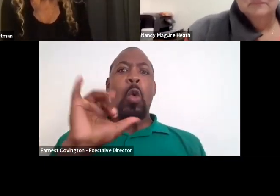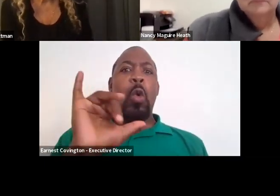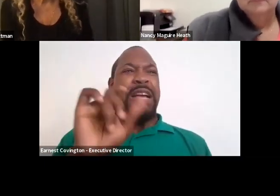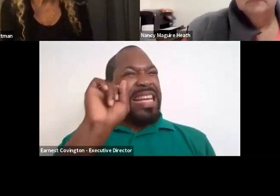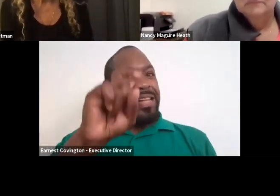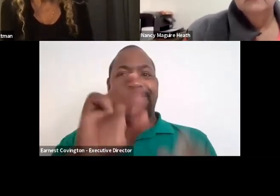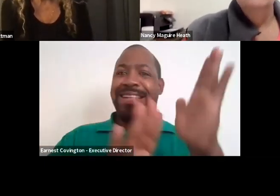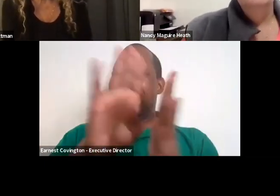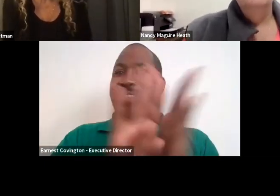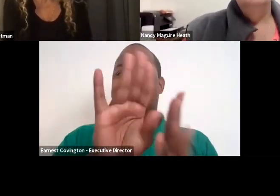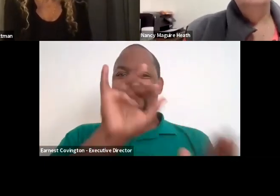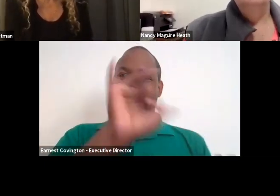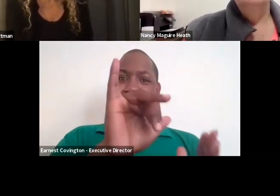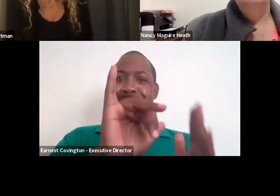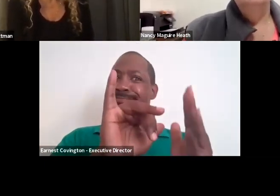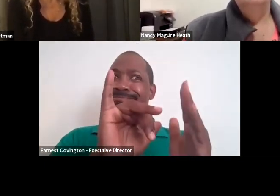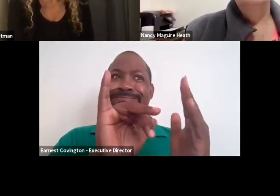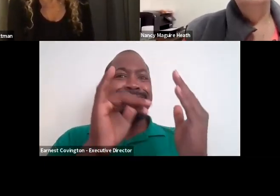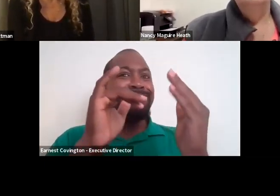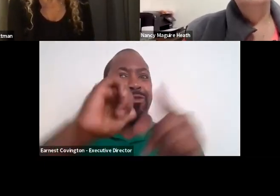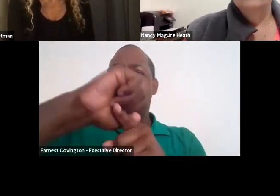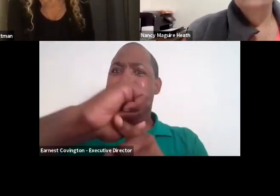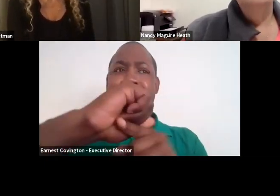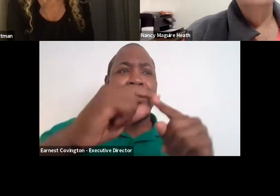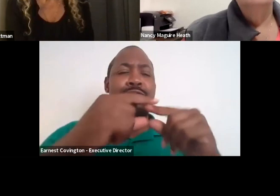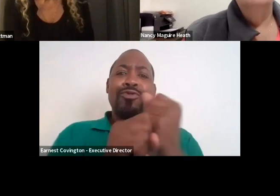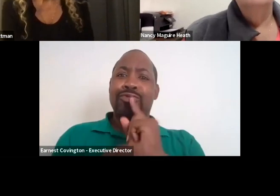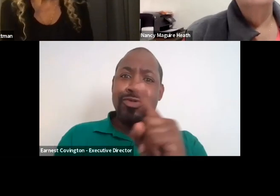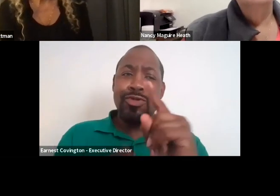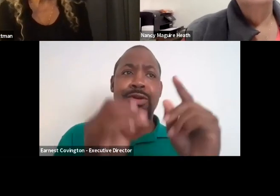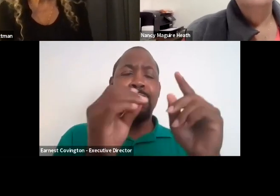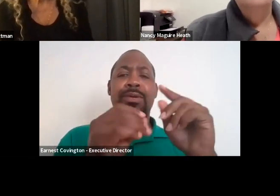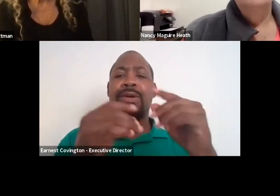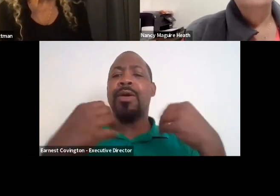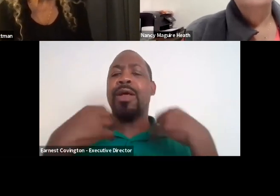people would need interpreters. So now that they're analyzing the results, that's